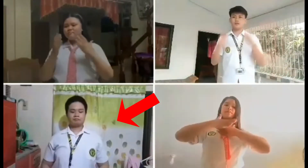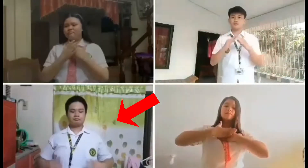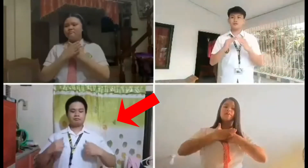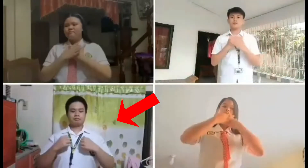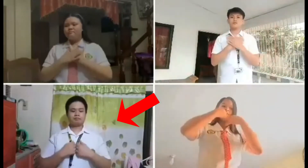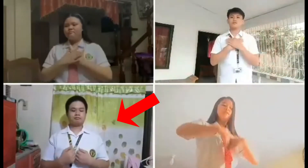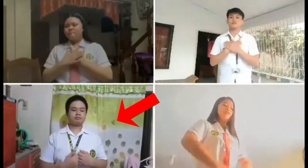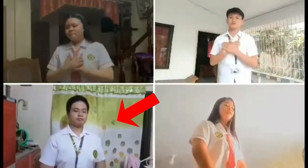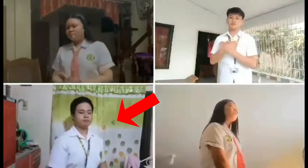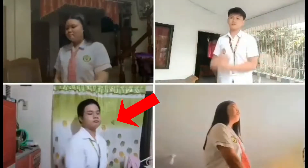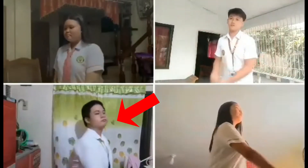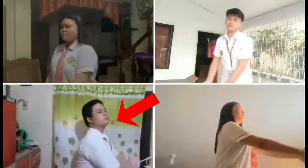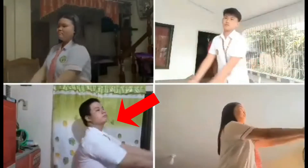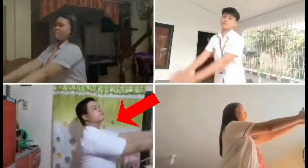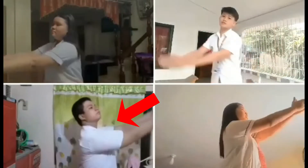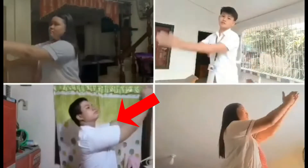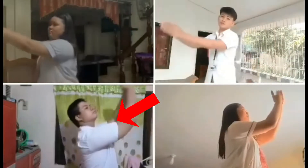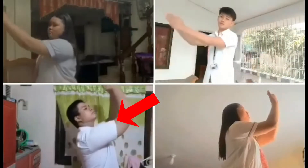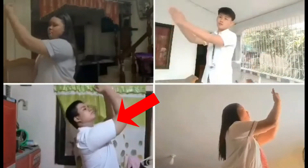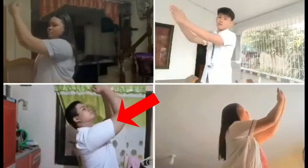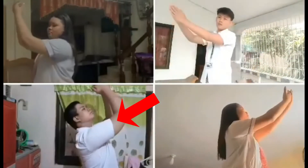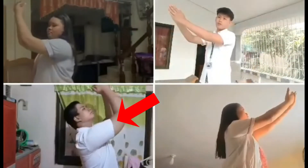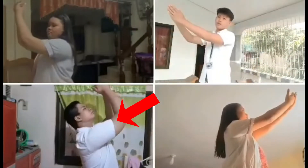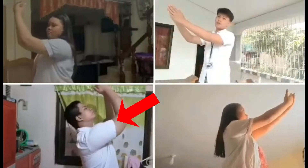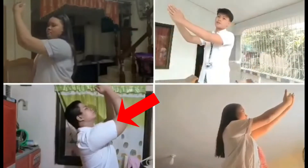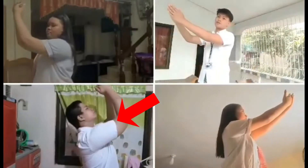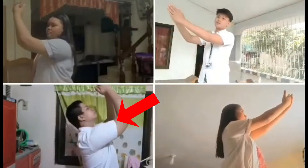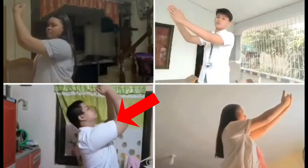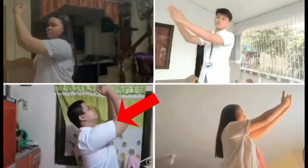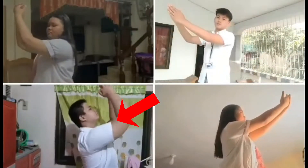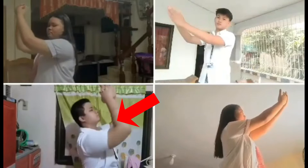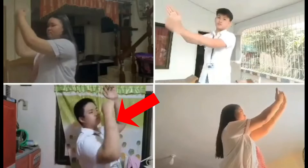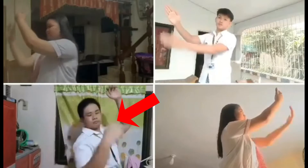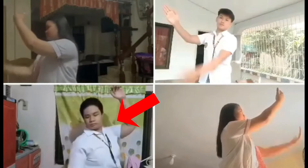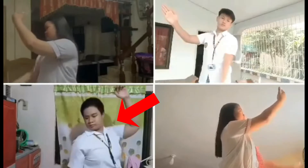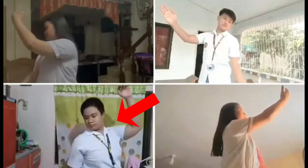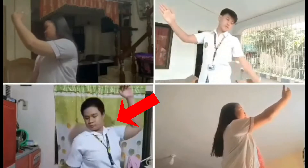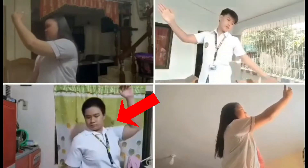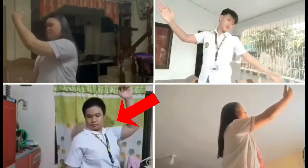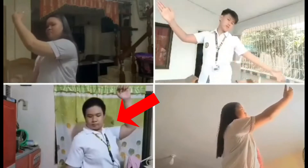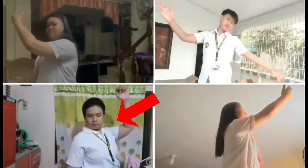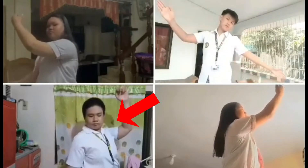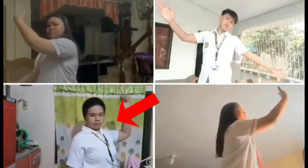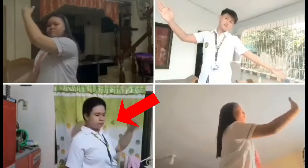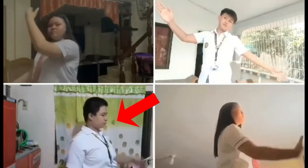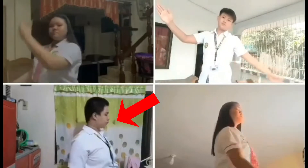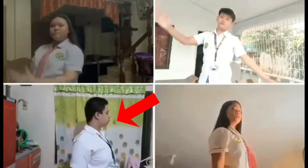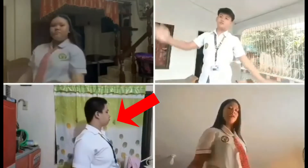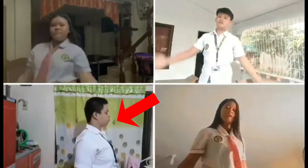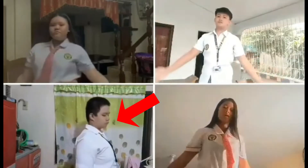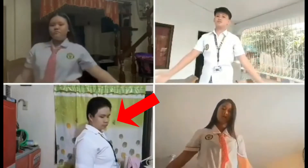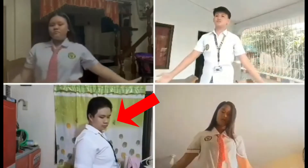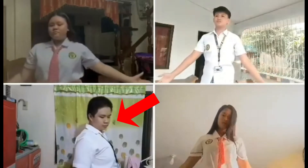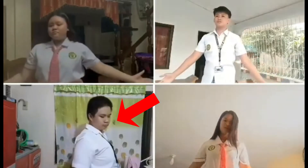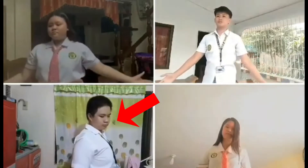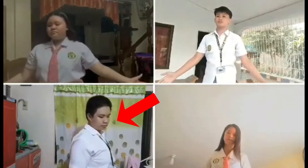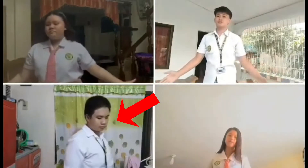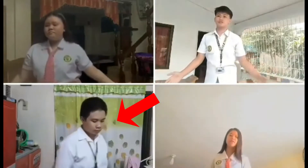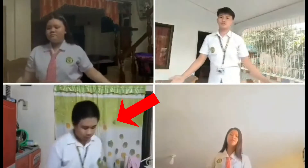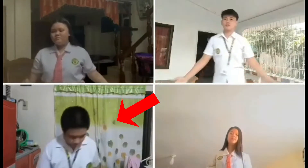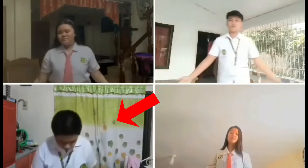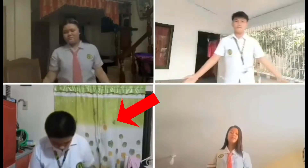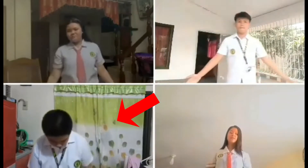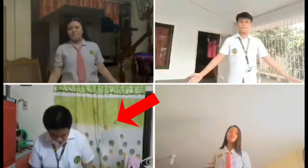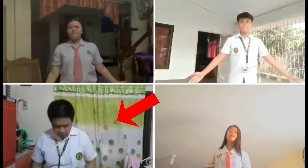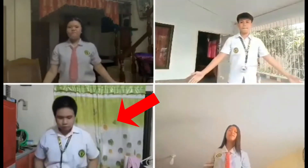show our love and mercy. Praise through kindness and